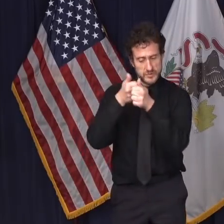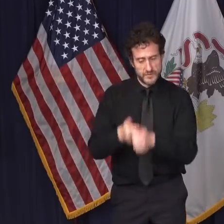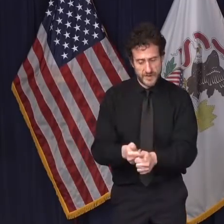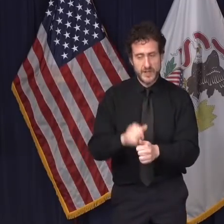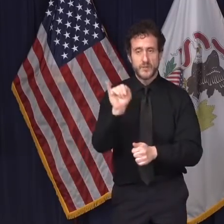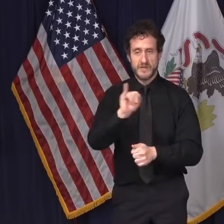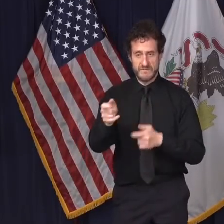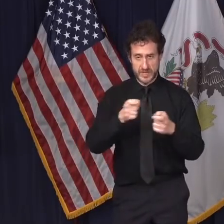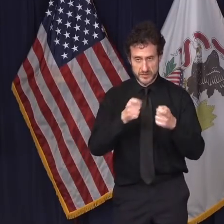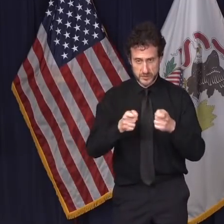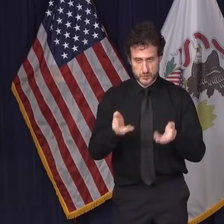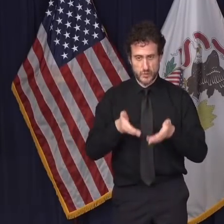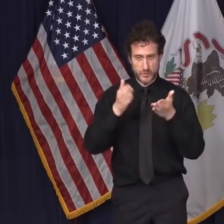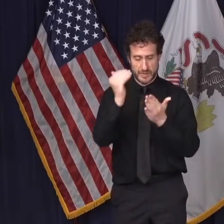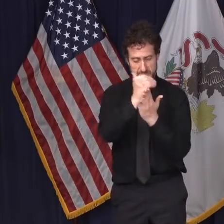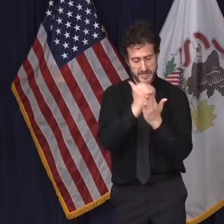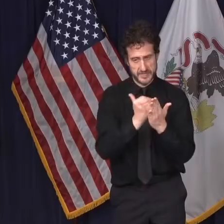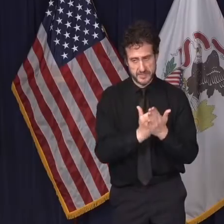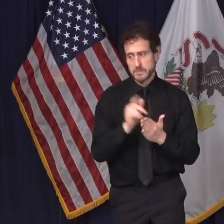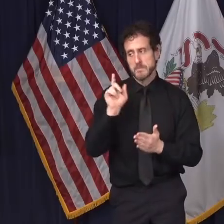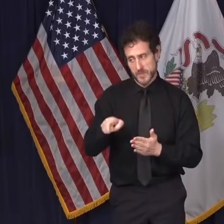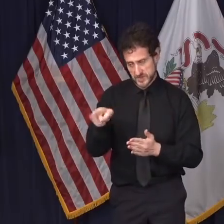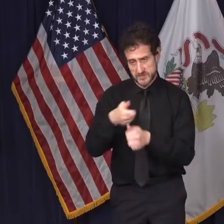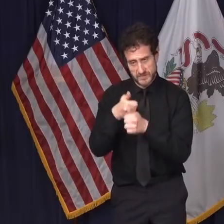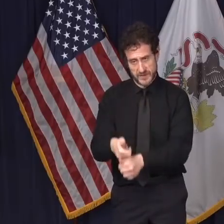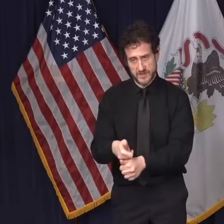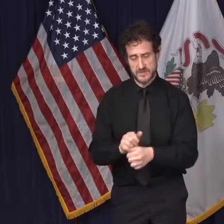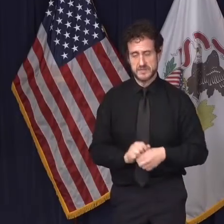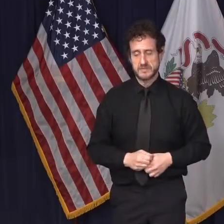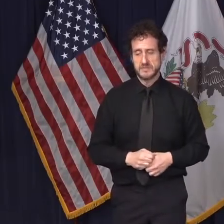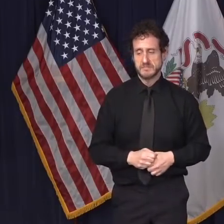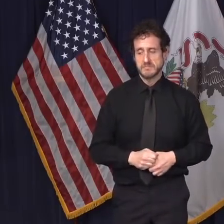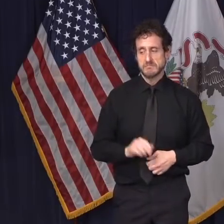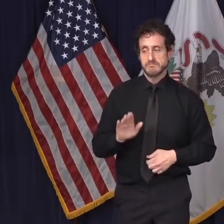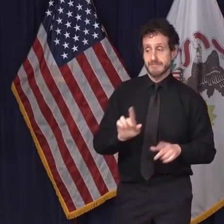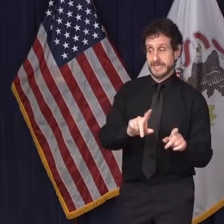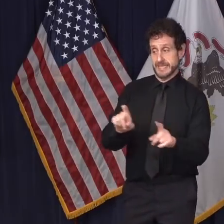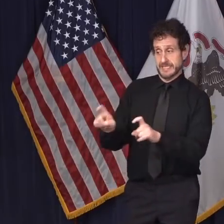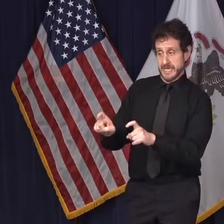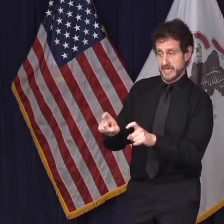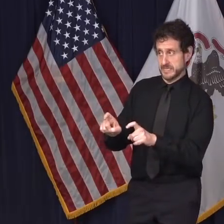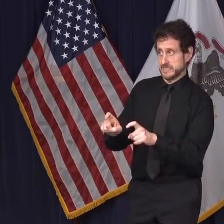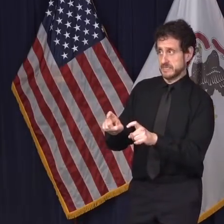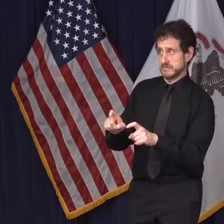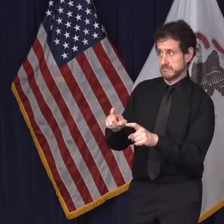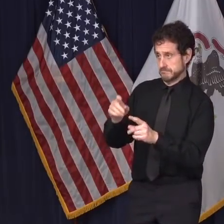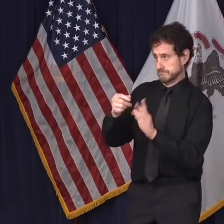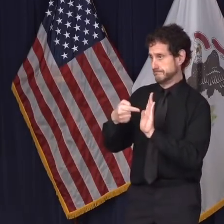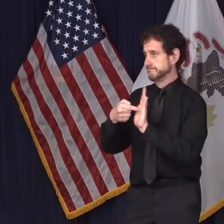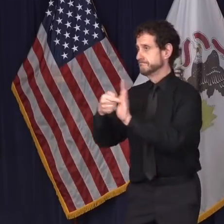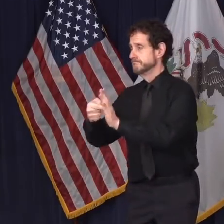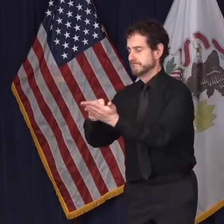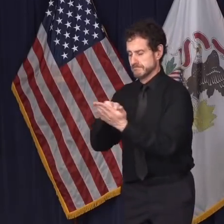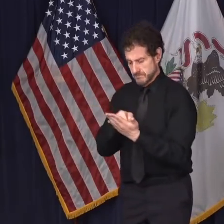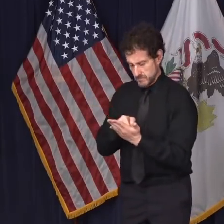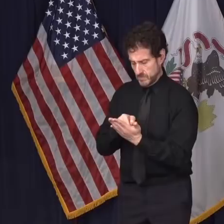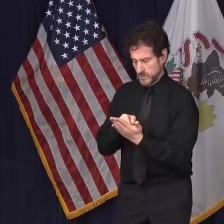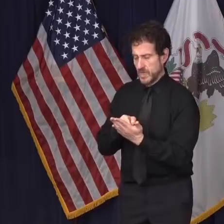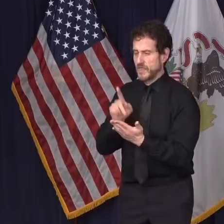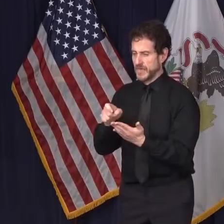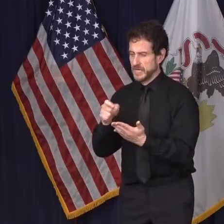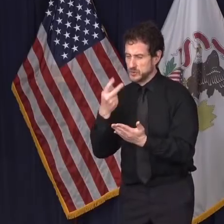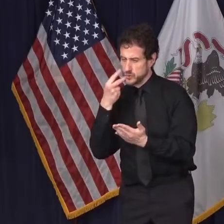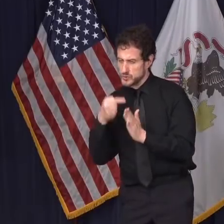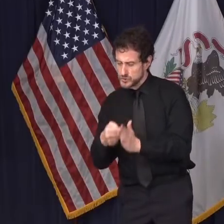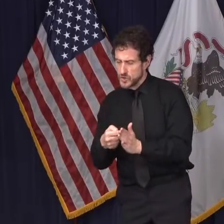control recommendations at large. Test results should be used to identify asymptomatic cases, to confirm